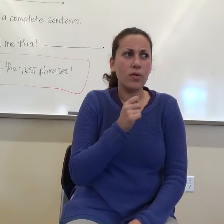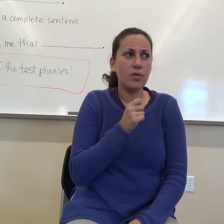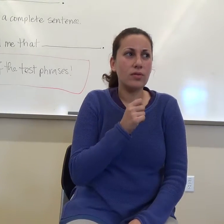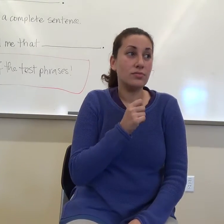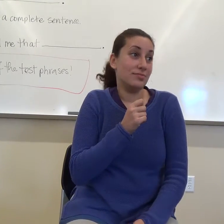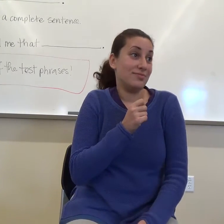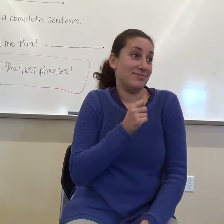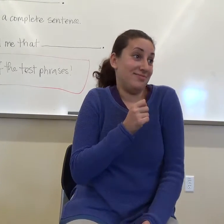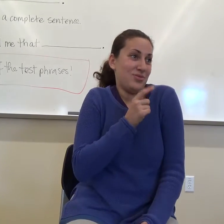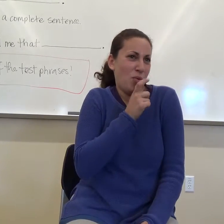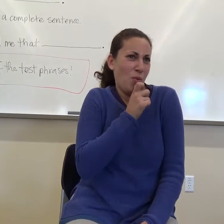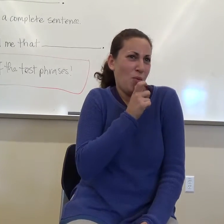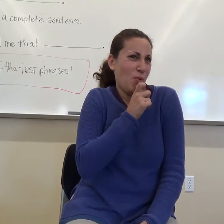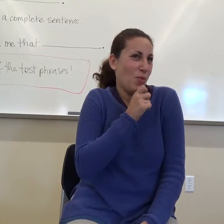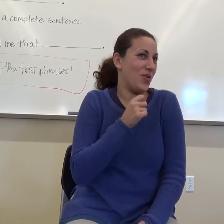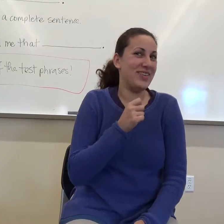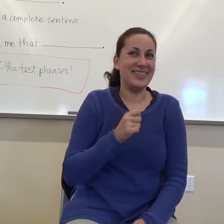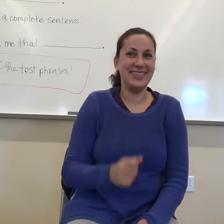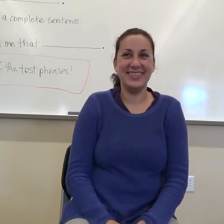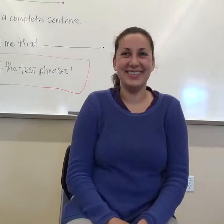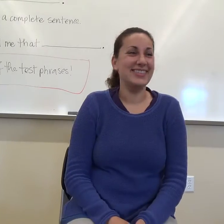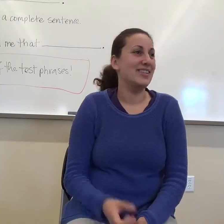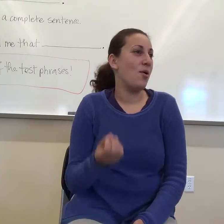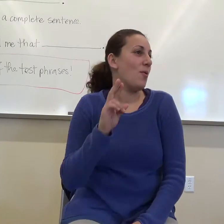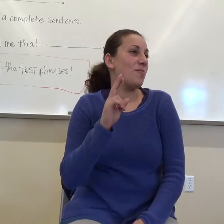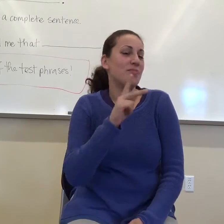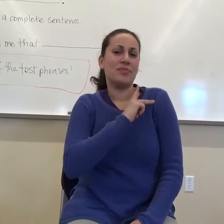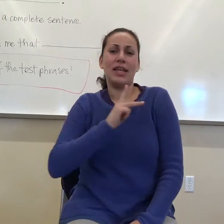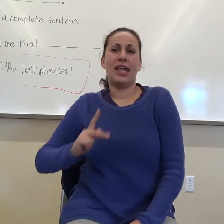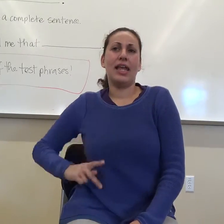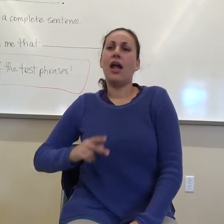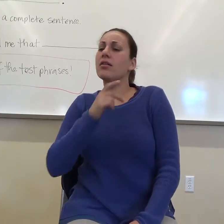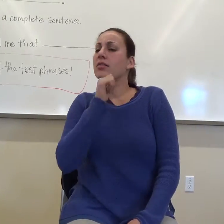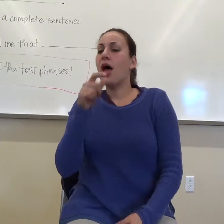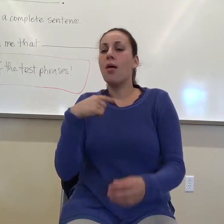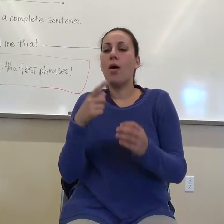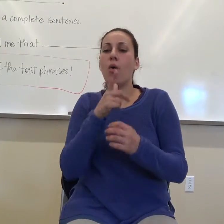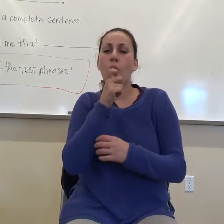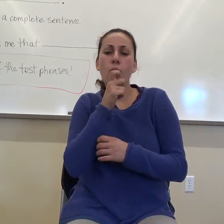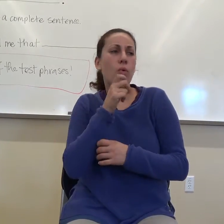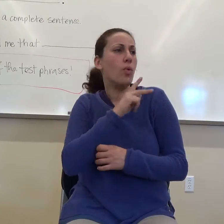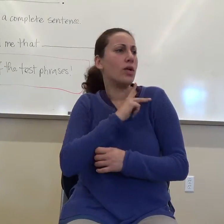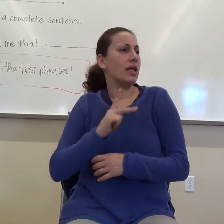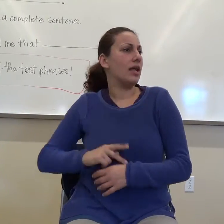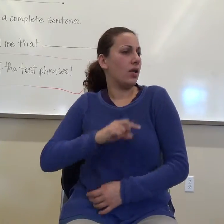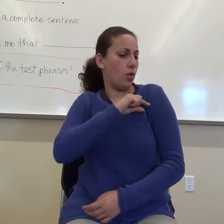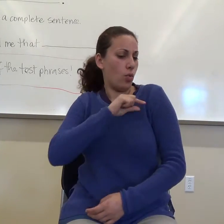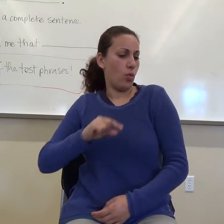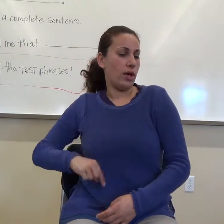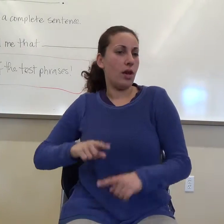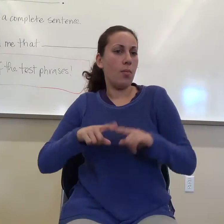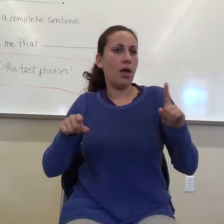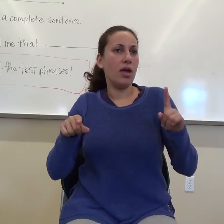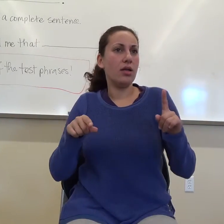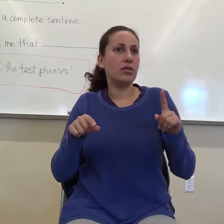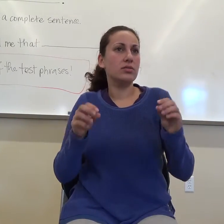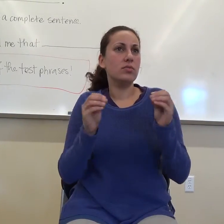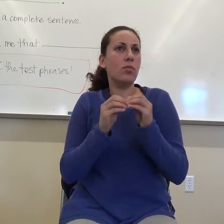be who were King Solomon and Queen Sheba. It's going to be what